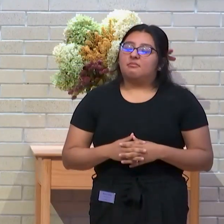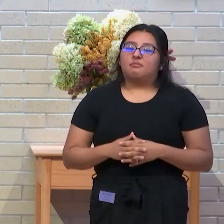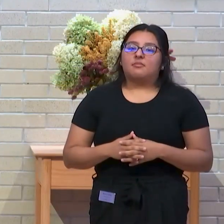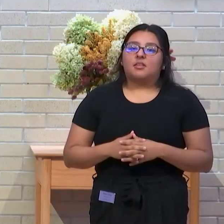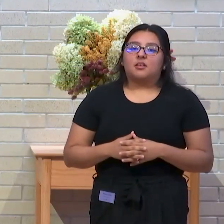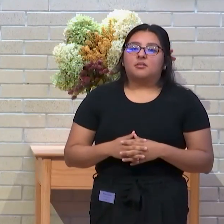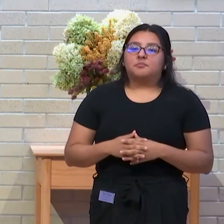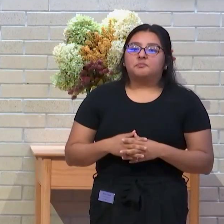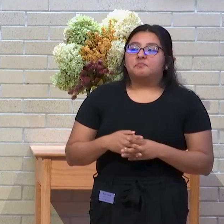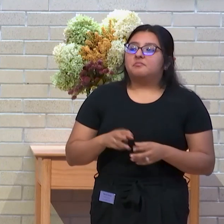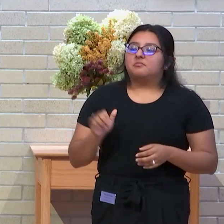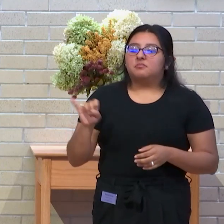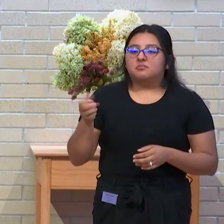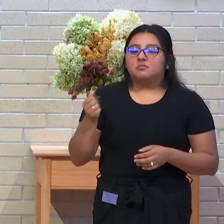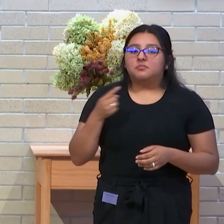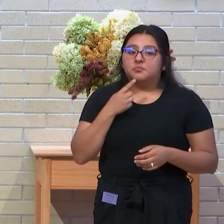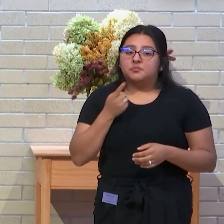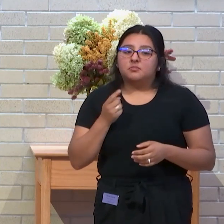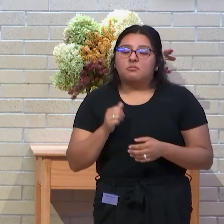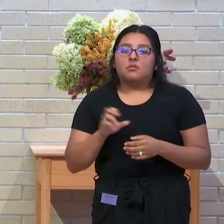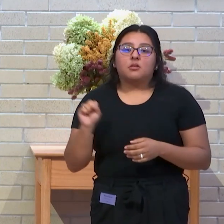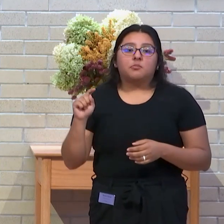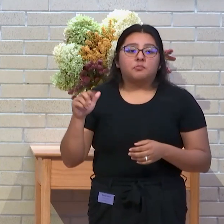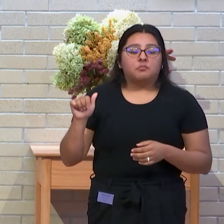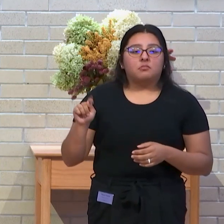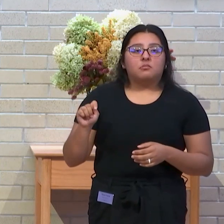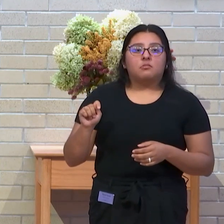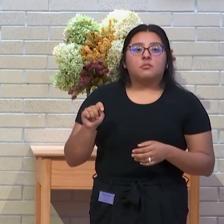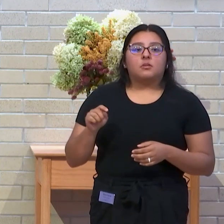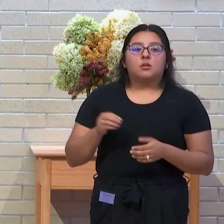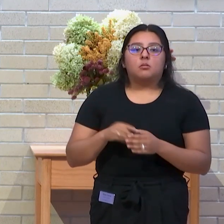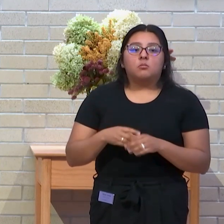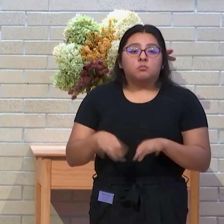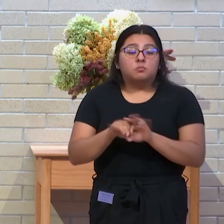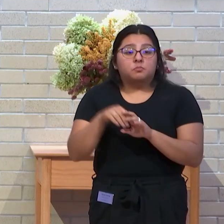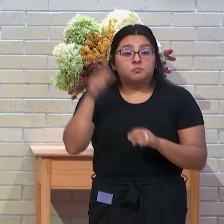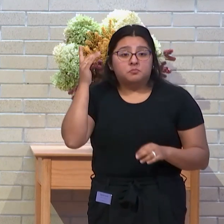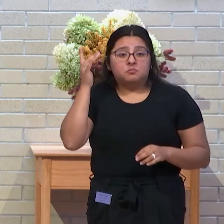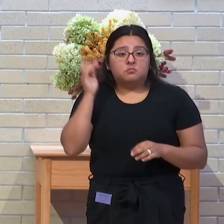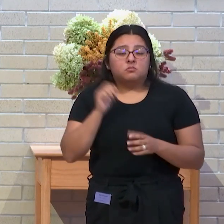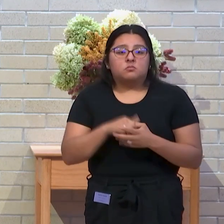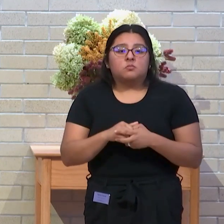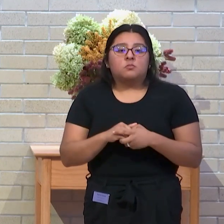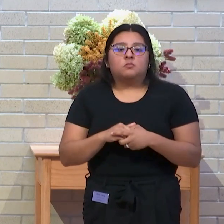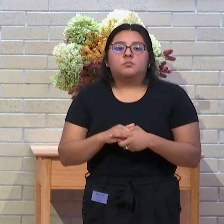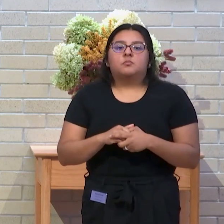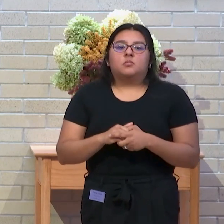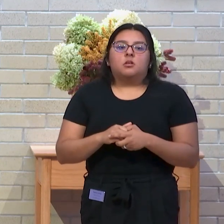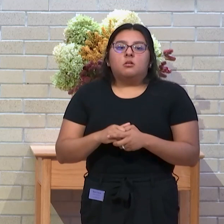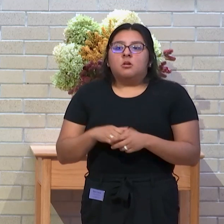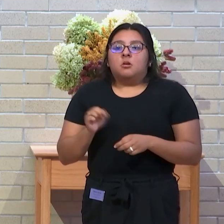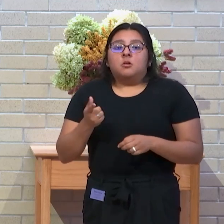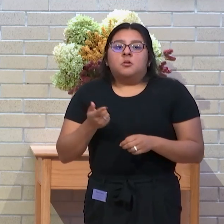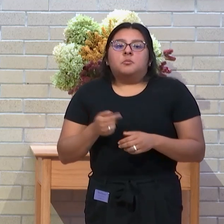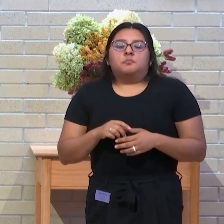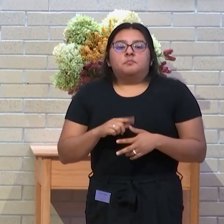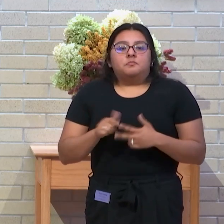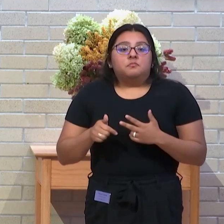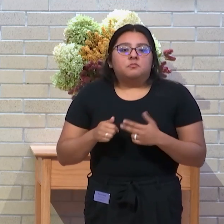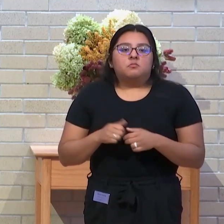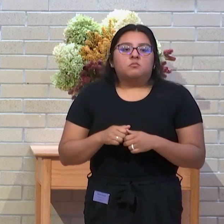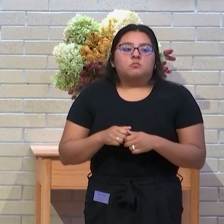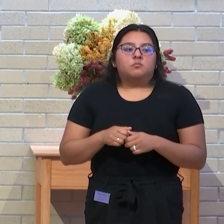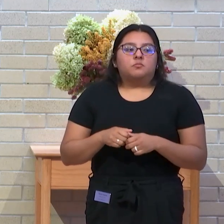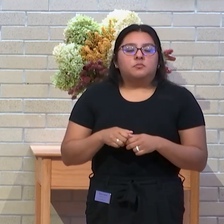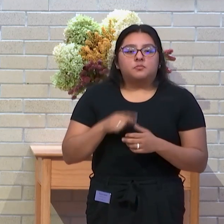And like Jan said, there's a lot of things that make SST very important, and we're gonna hear from every group that was mentioned today. And I believe the